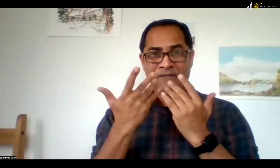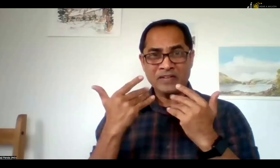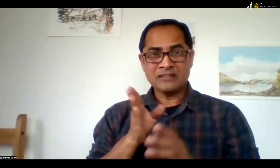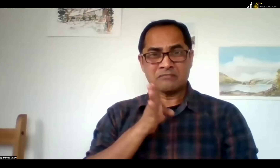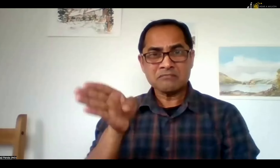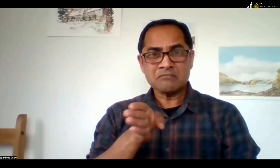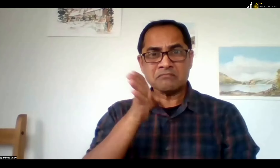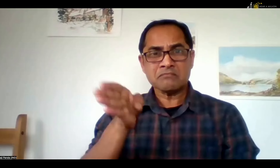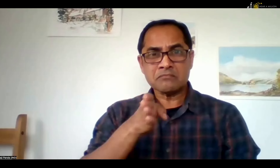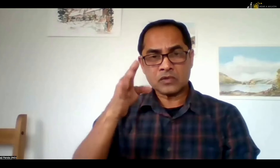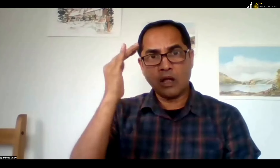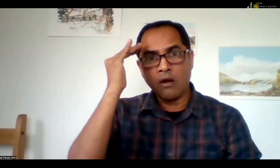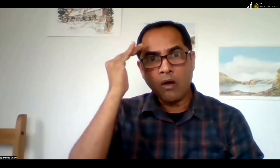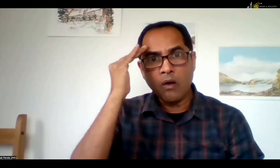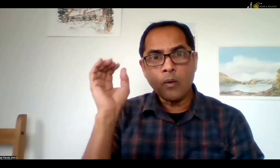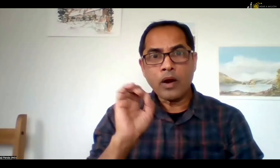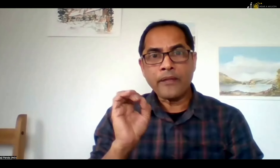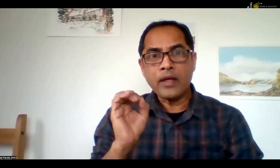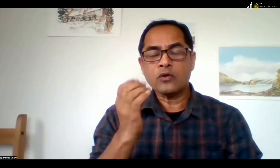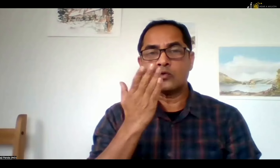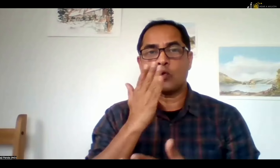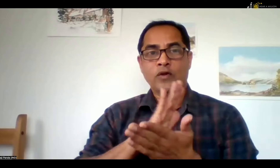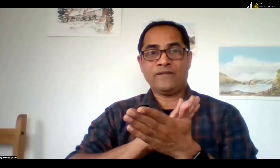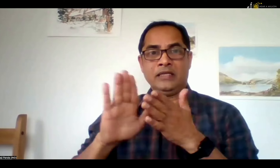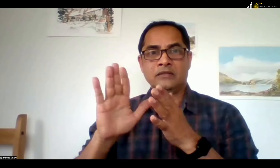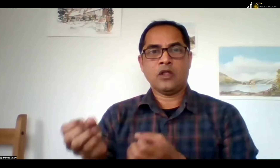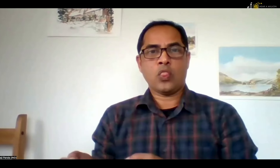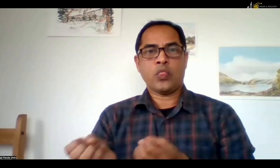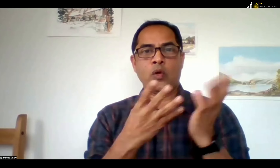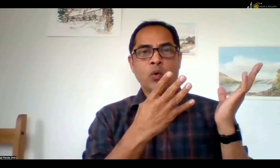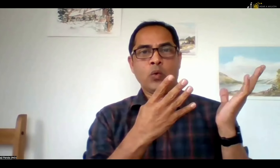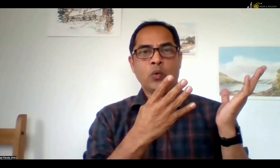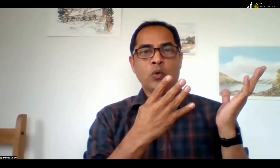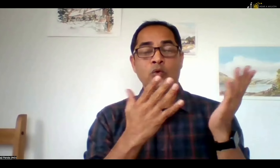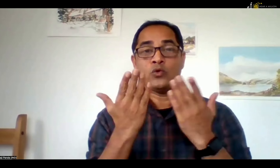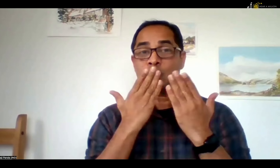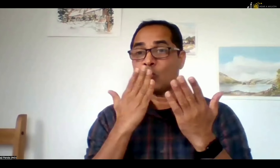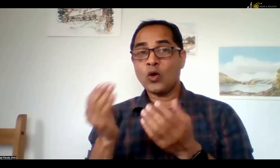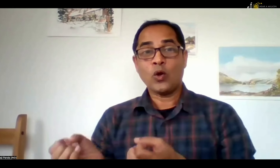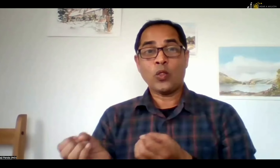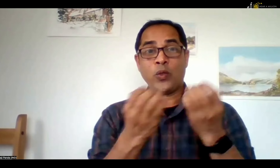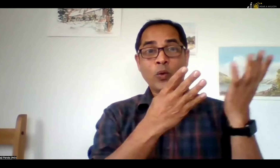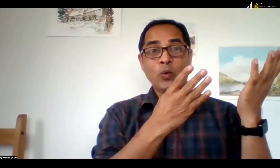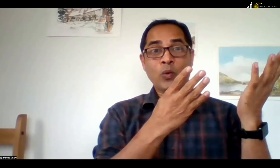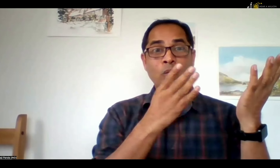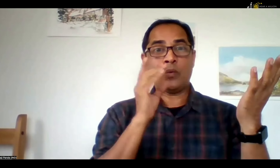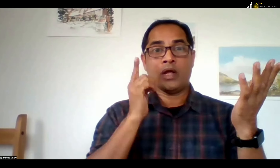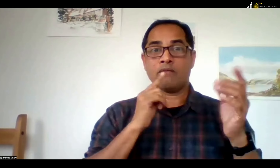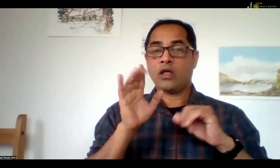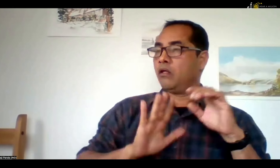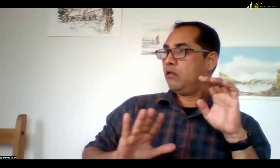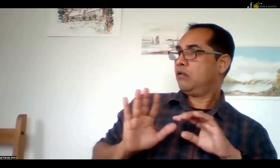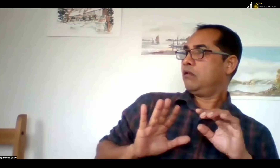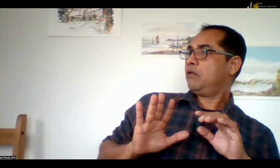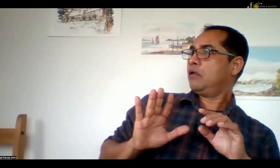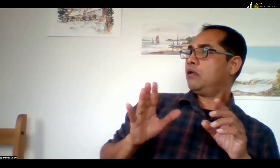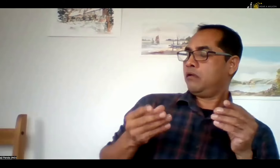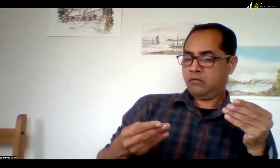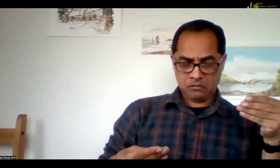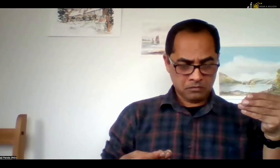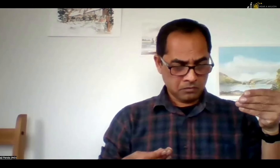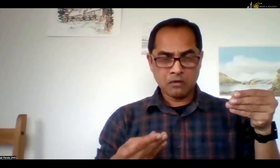just, school. So 15 years of school, sitting in these classrooms day and night with nothing in your information, just copying